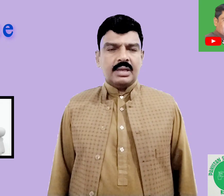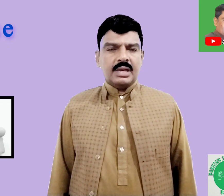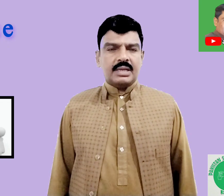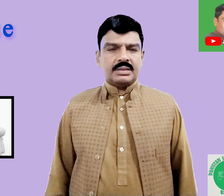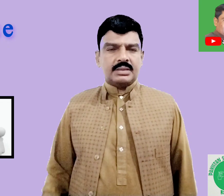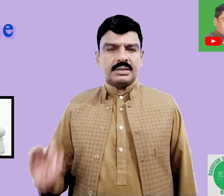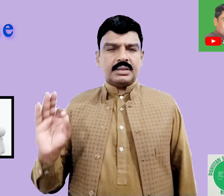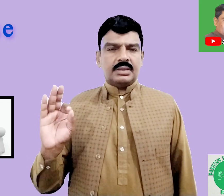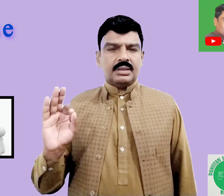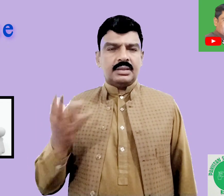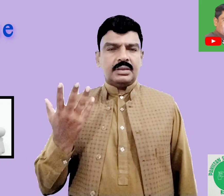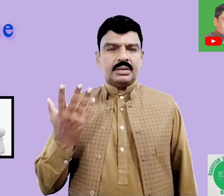cause,